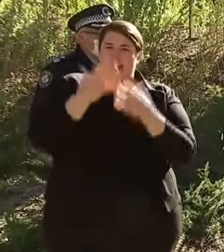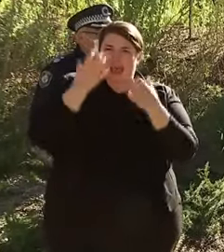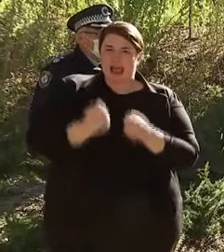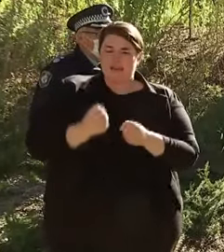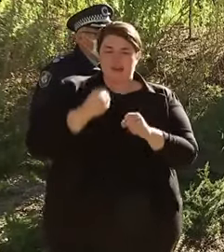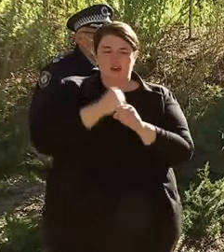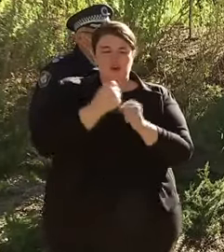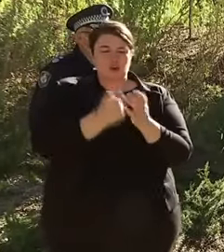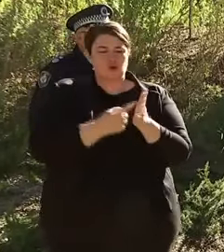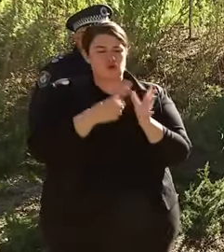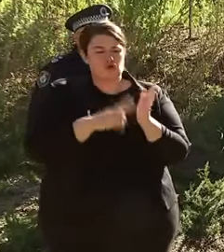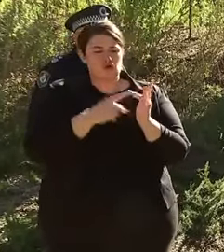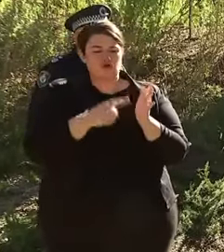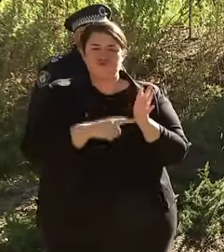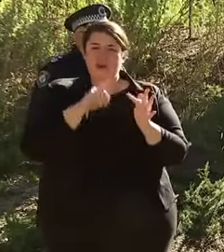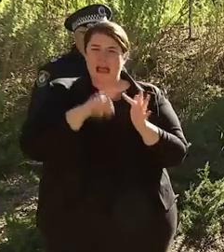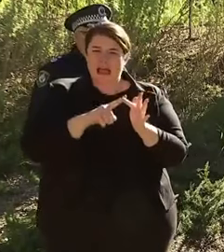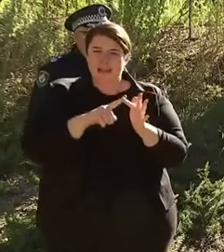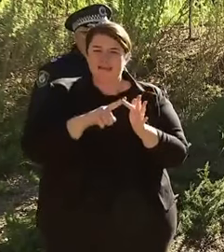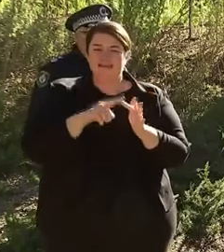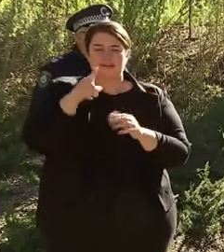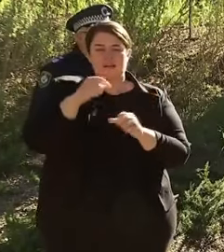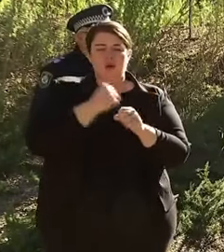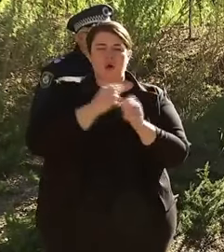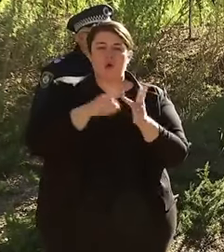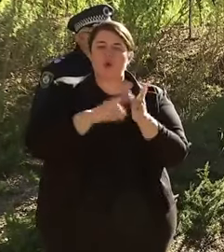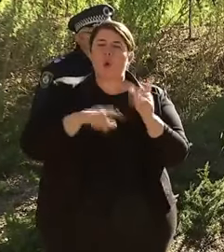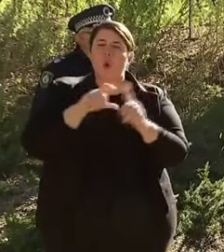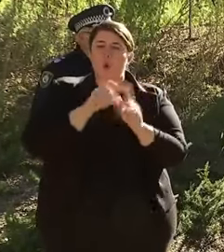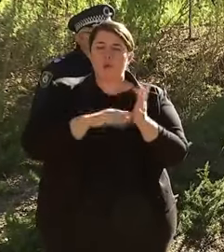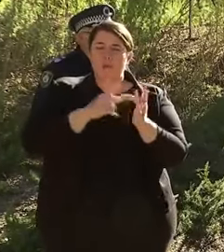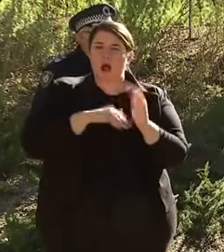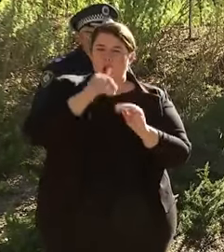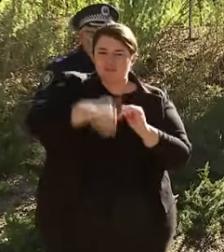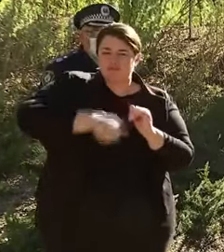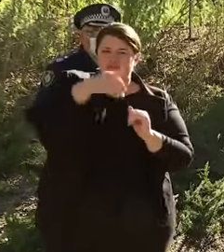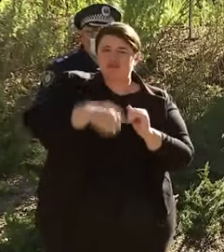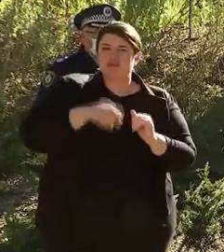Granites gold mine in the Tanami Desert in Northern Territory.